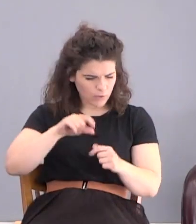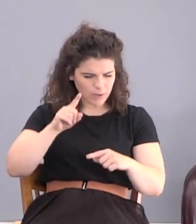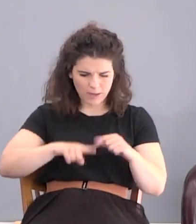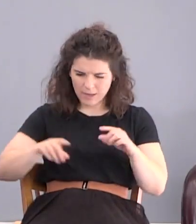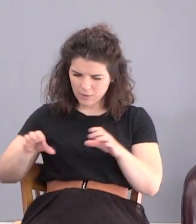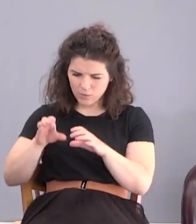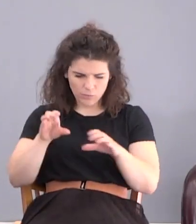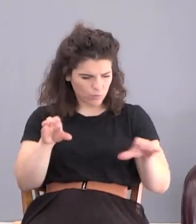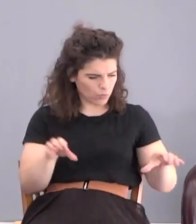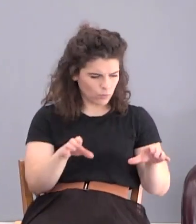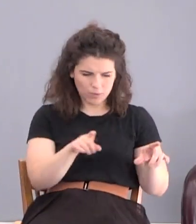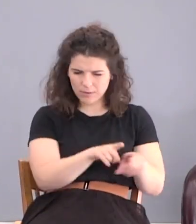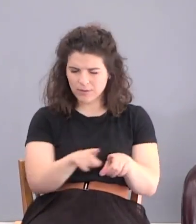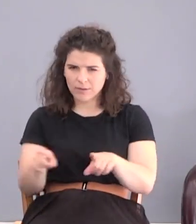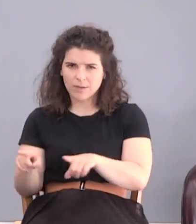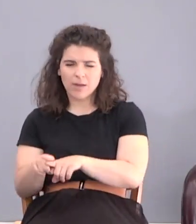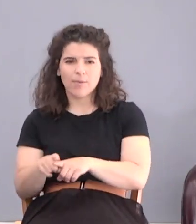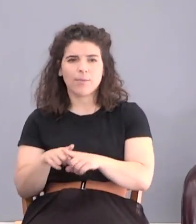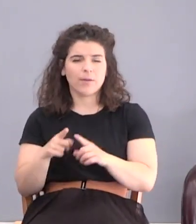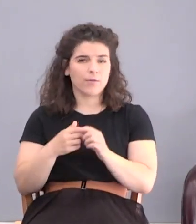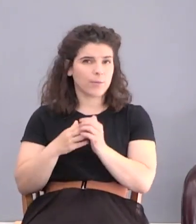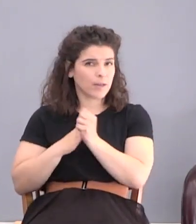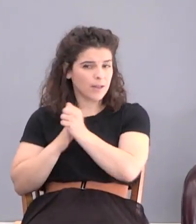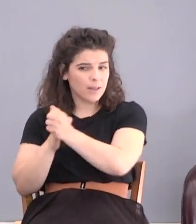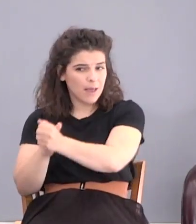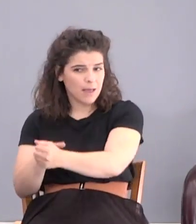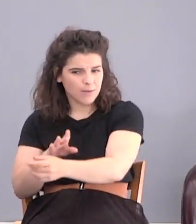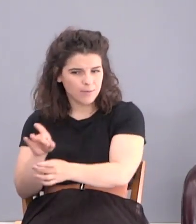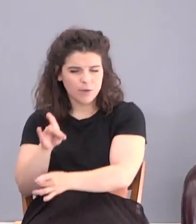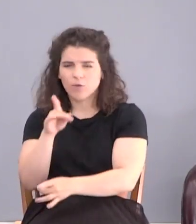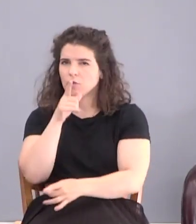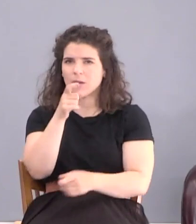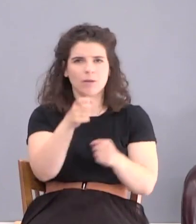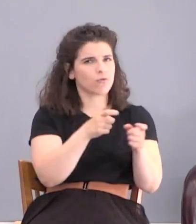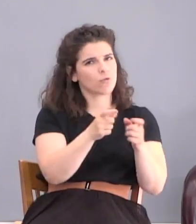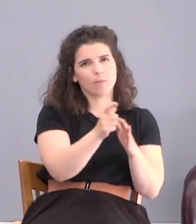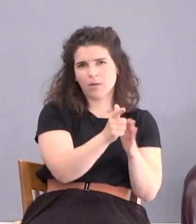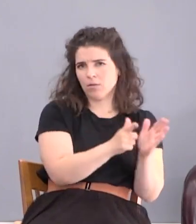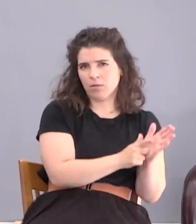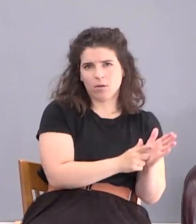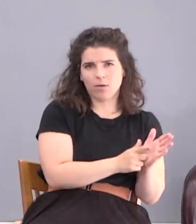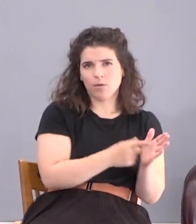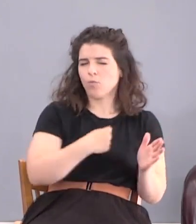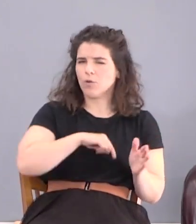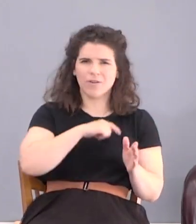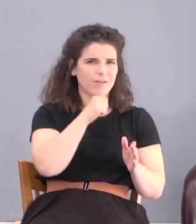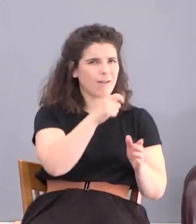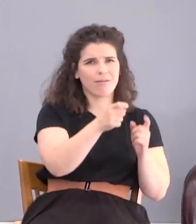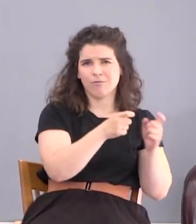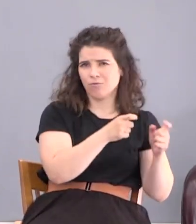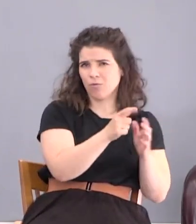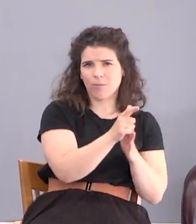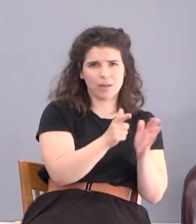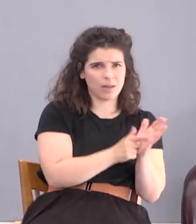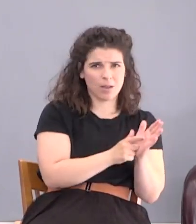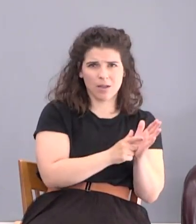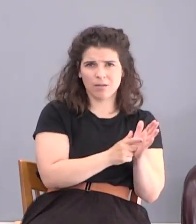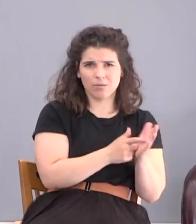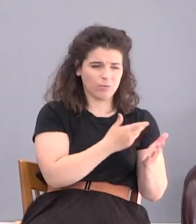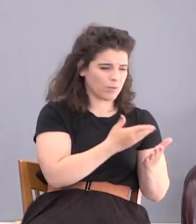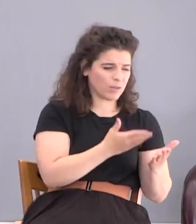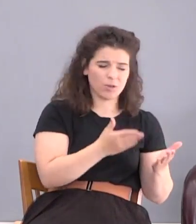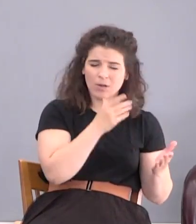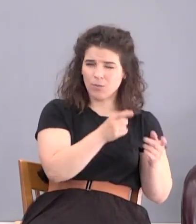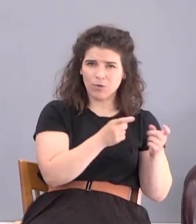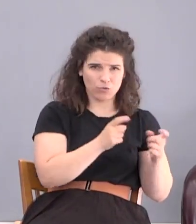that they would. But if ye be led of the Spirit, ye are not under the law." Remember, we're not under the law. Those rudiments aren't what